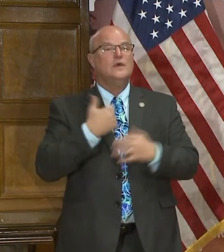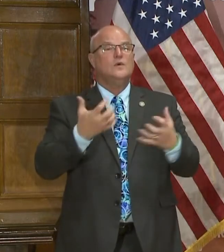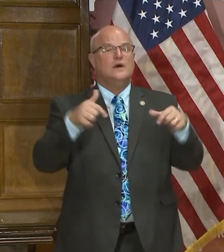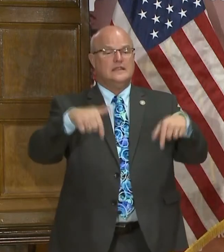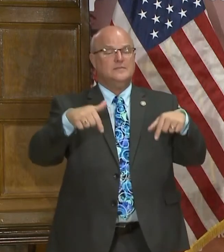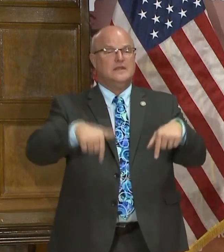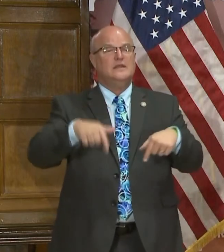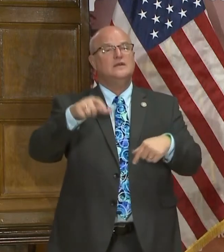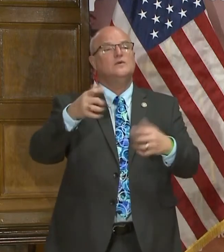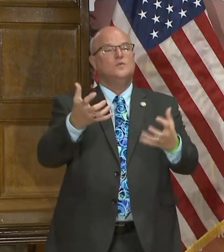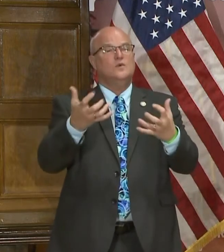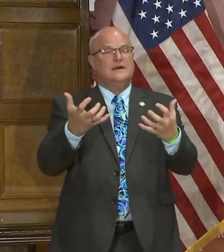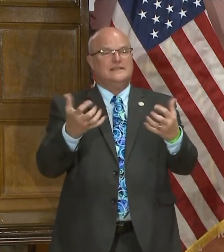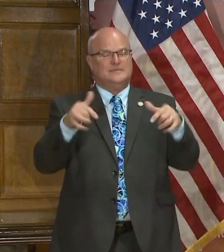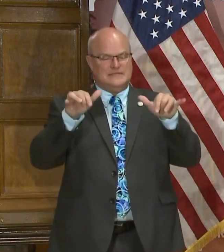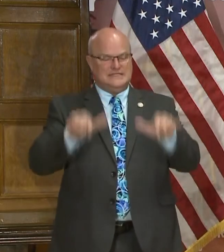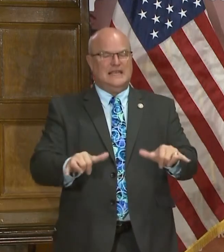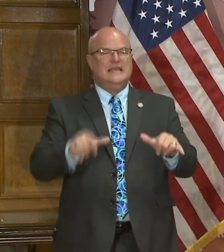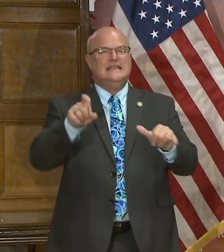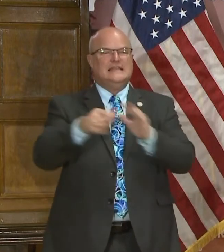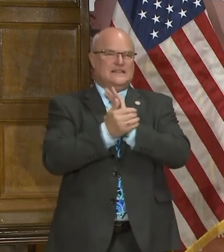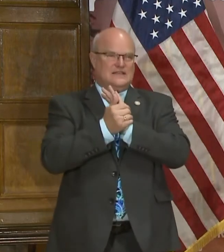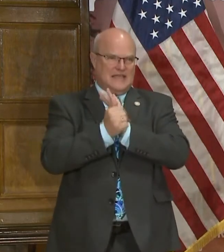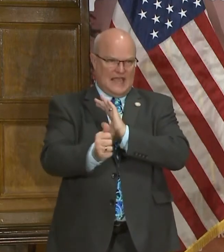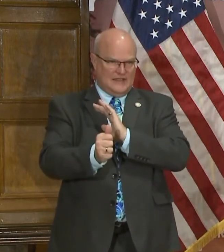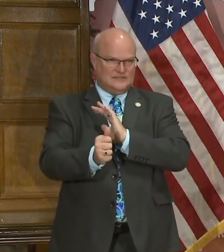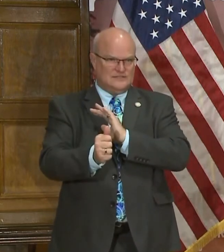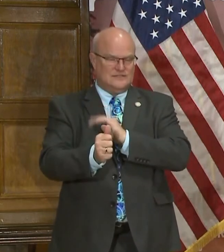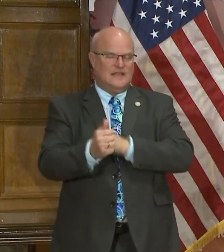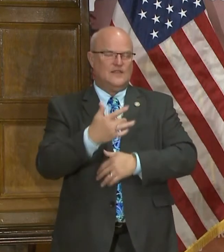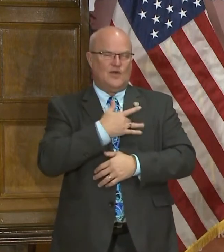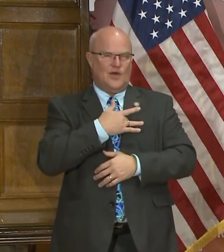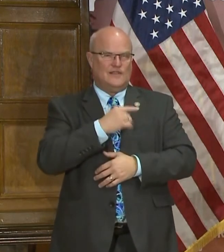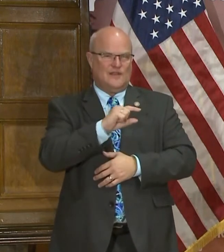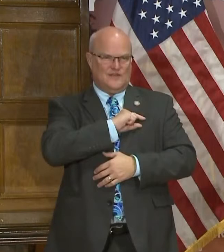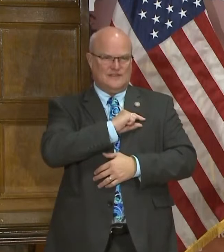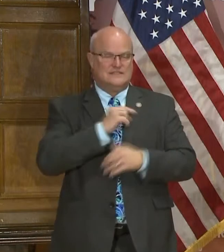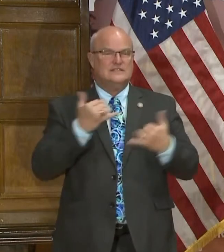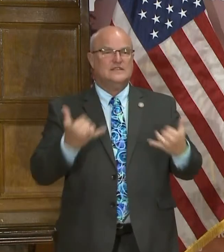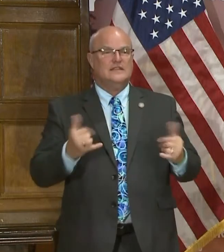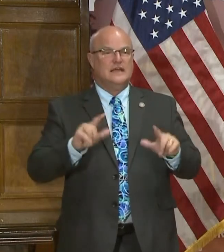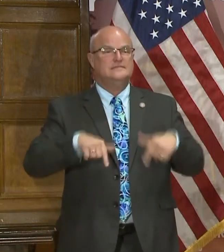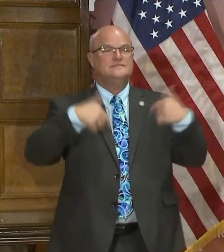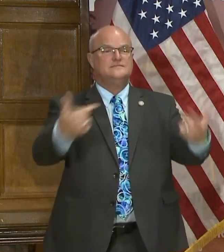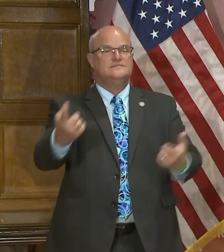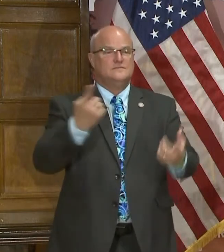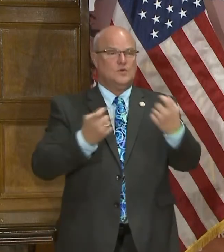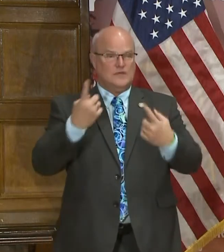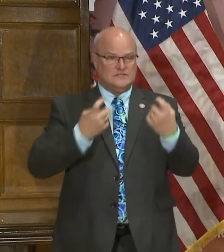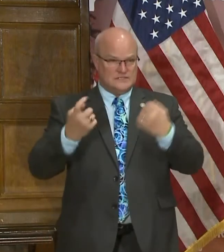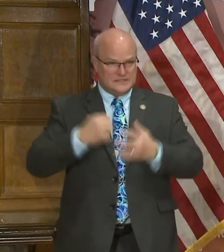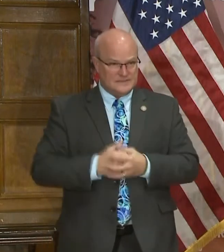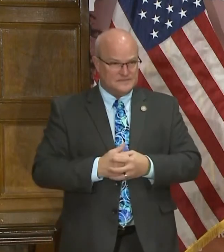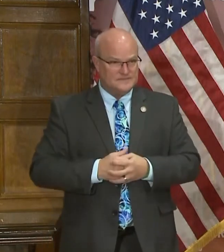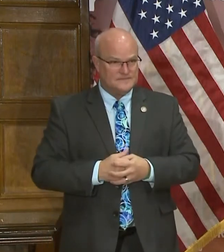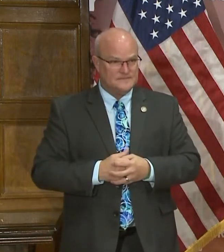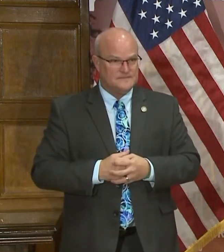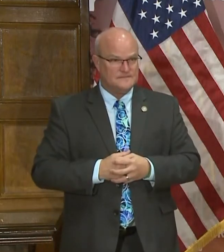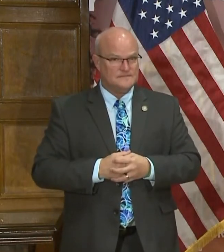here. We need their talent and their convictions and their heart. With that, we'll turn it over for any questions.